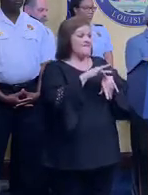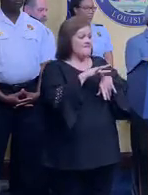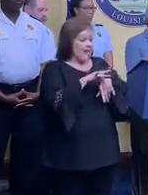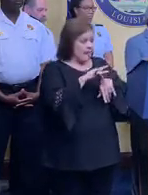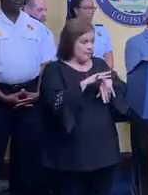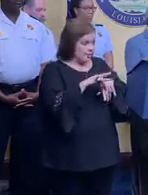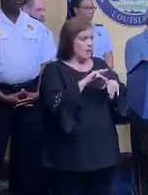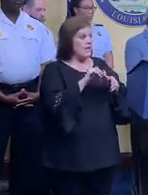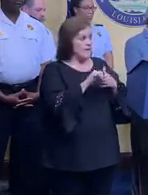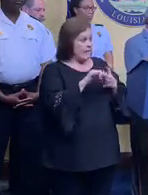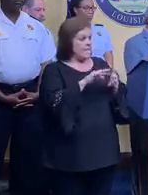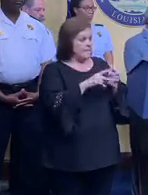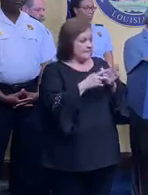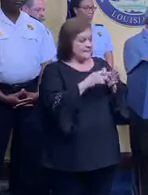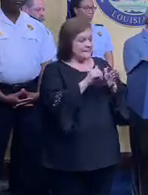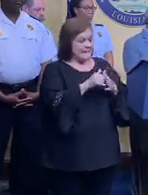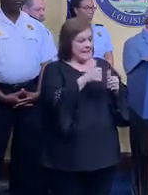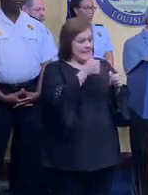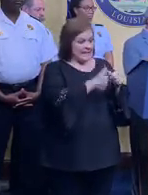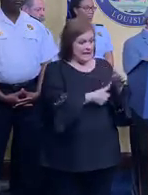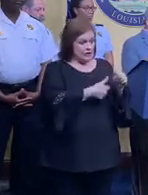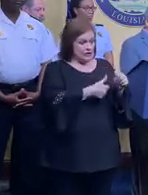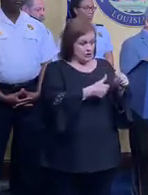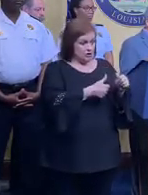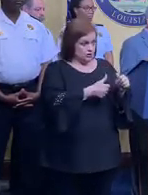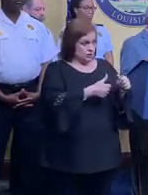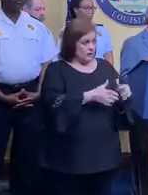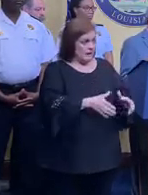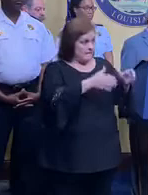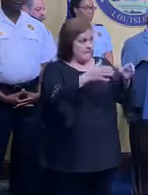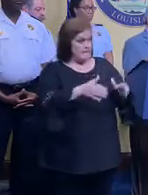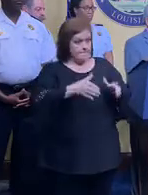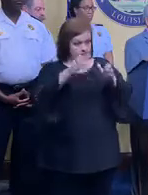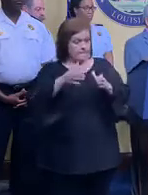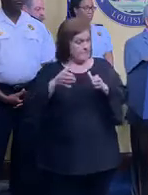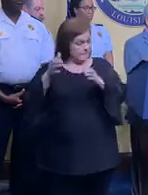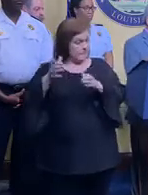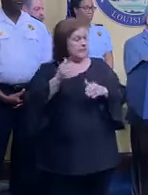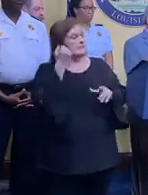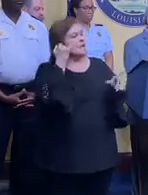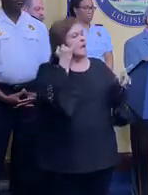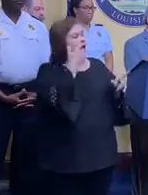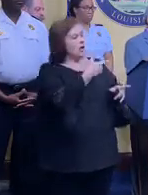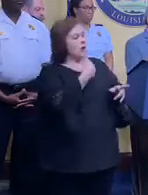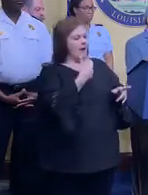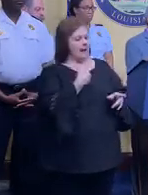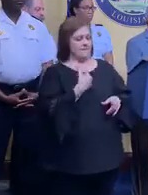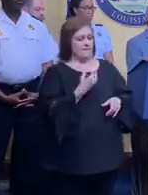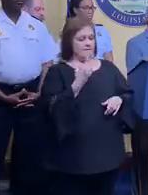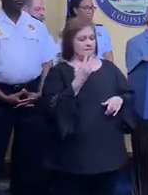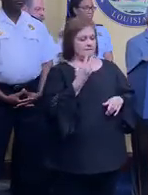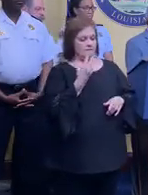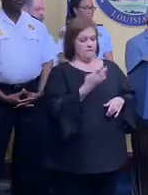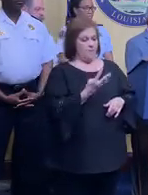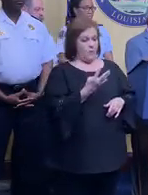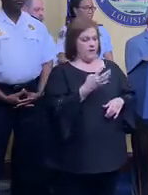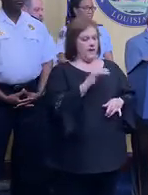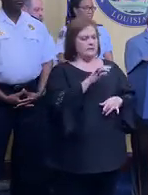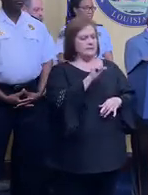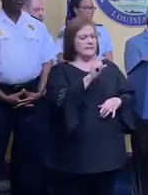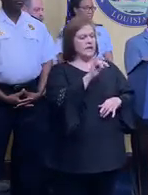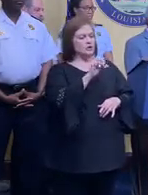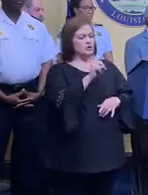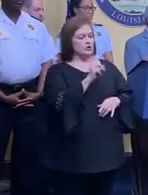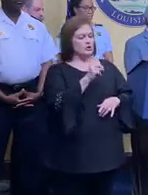brings redundancy to each and every station that we have. So take for example a station that has 4, let's say pump station 2 that